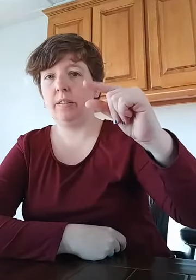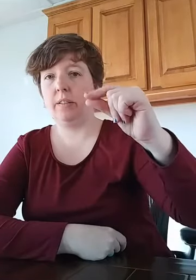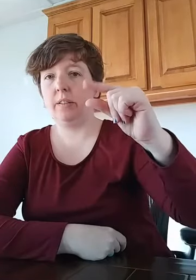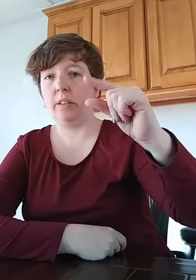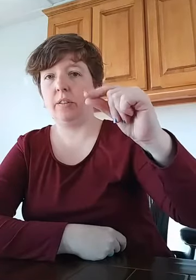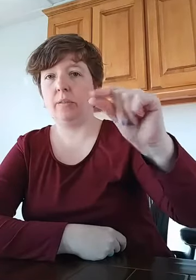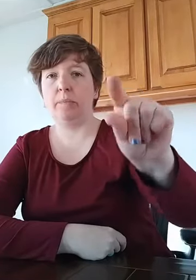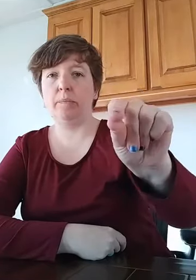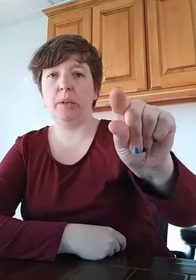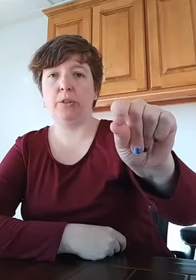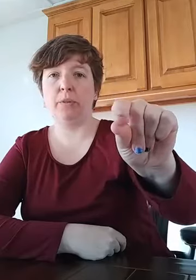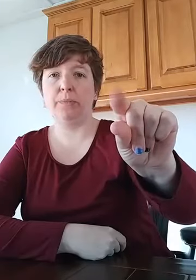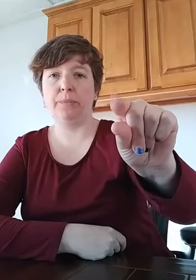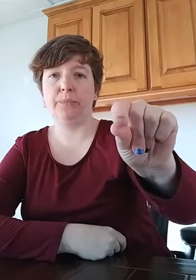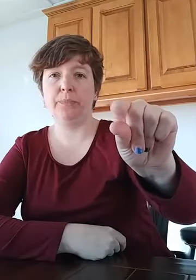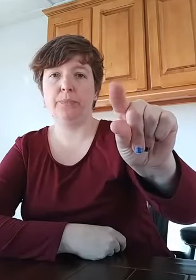it's like your little pincher.